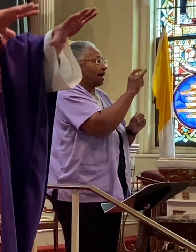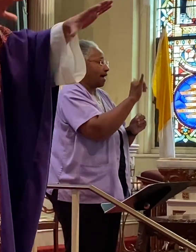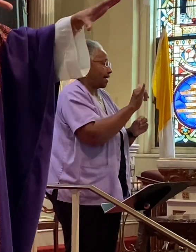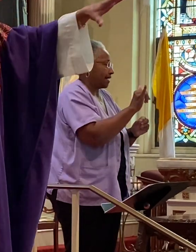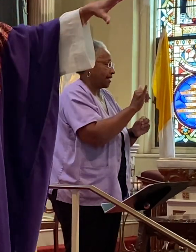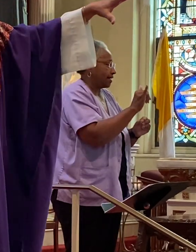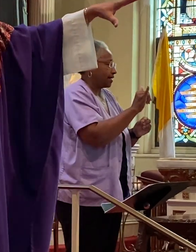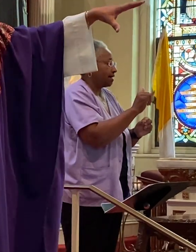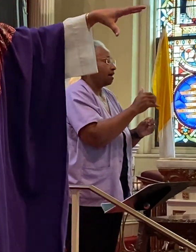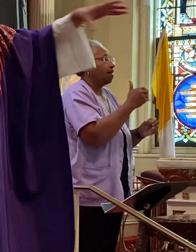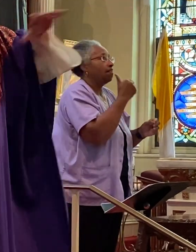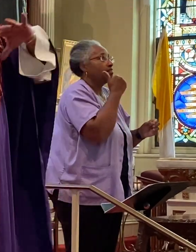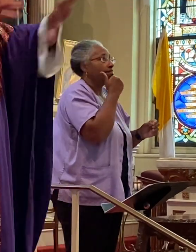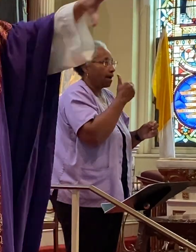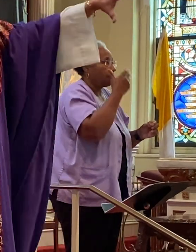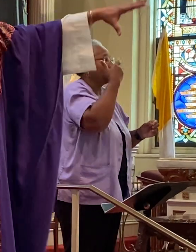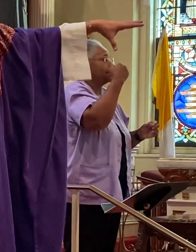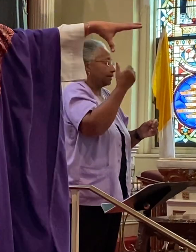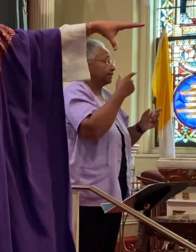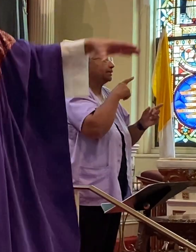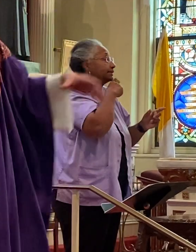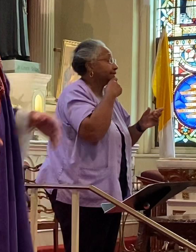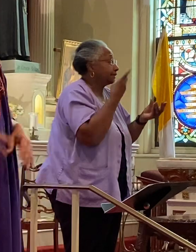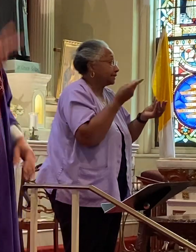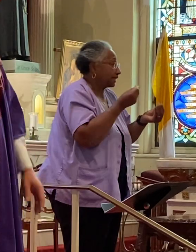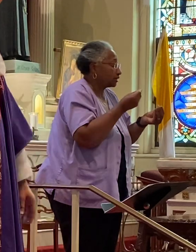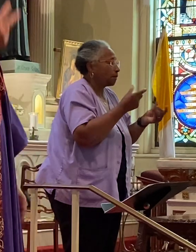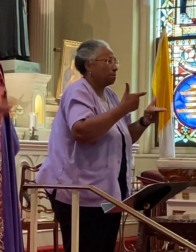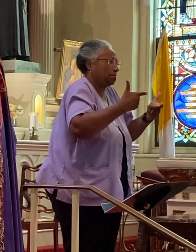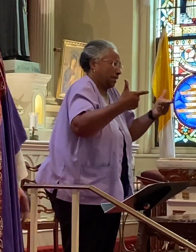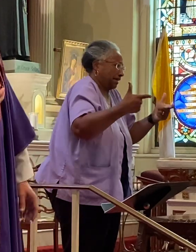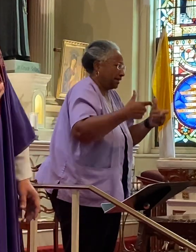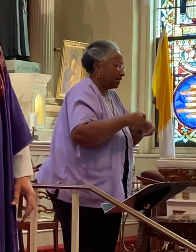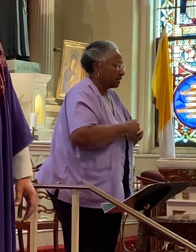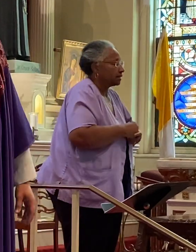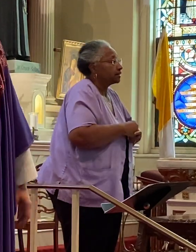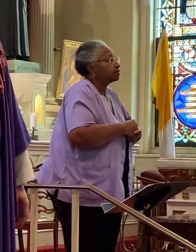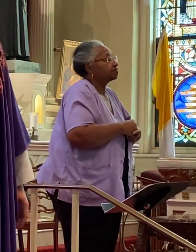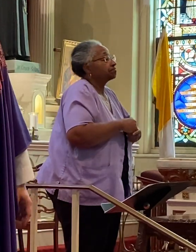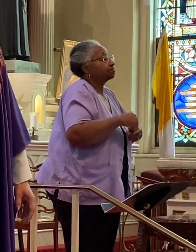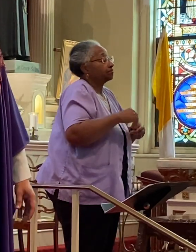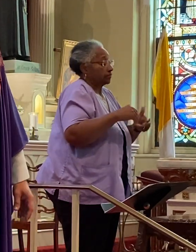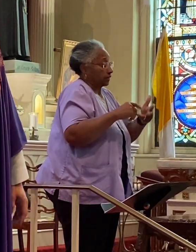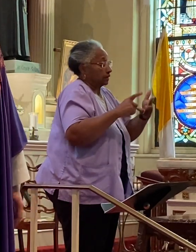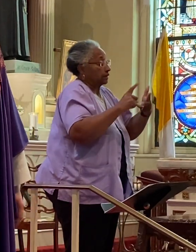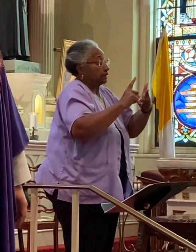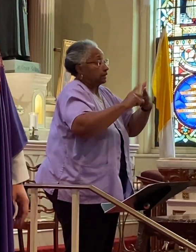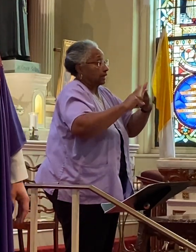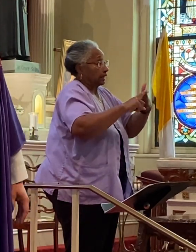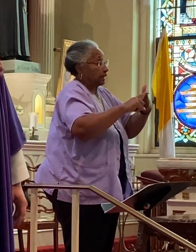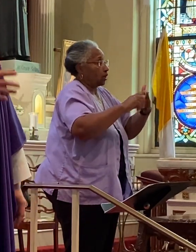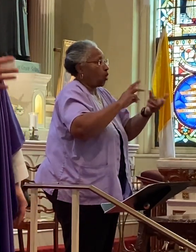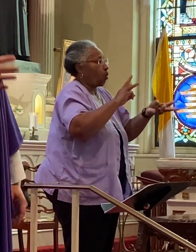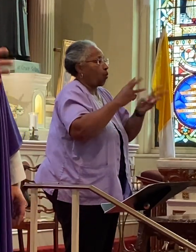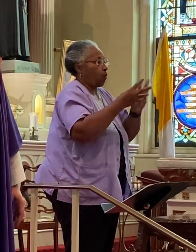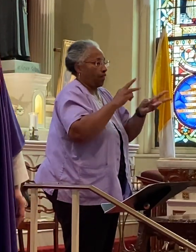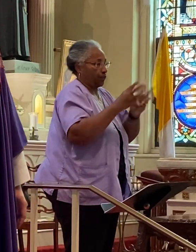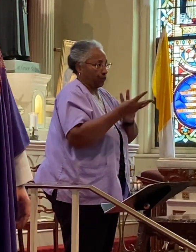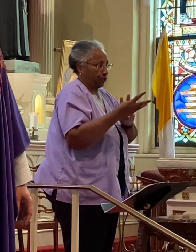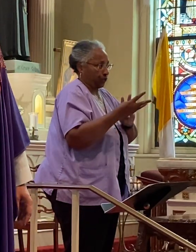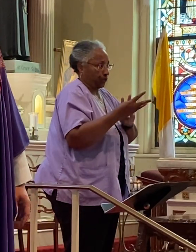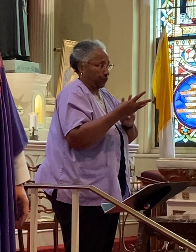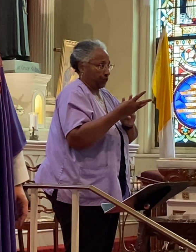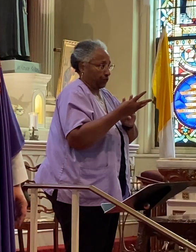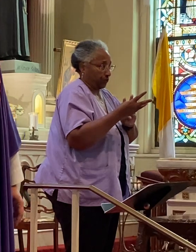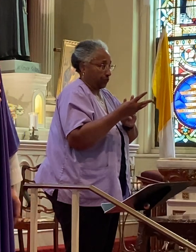the desert is spacious. You have a lot of space. Second memory, extreme weather. When you spend